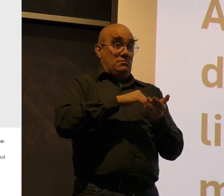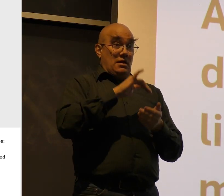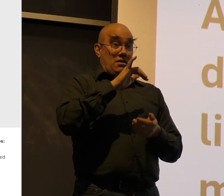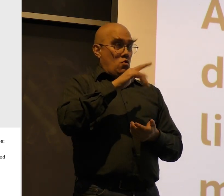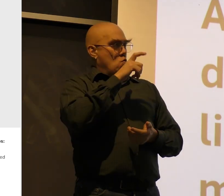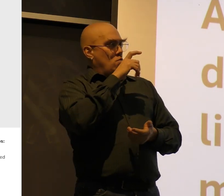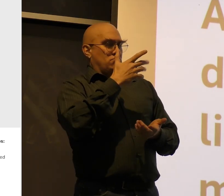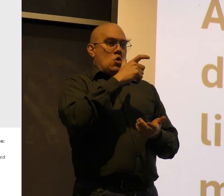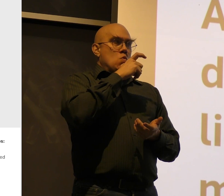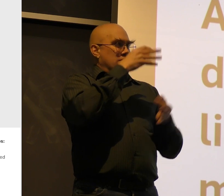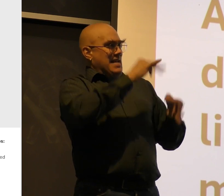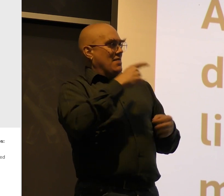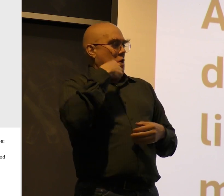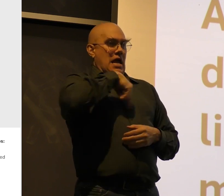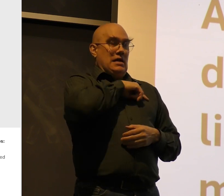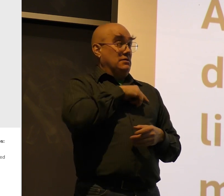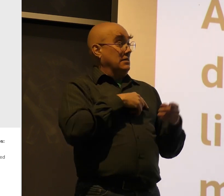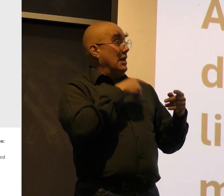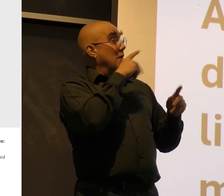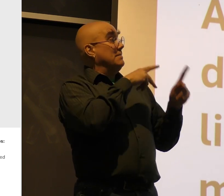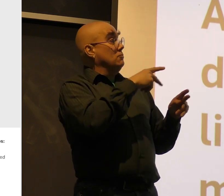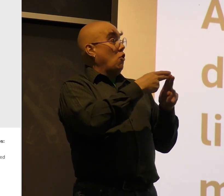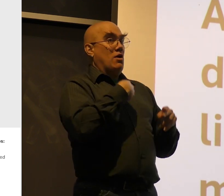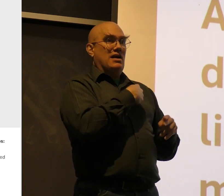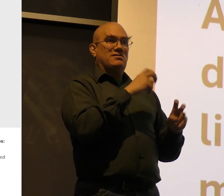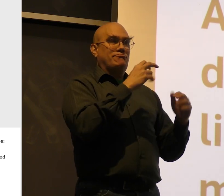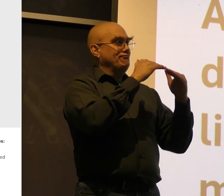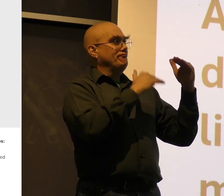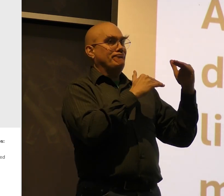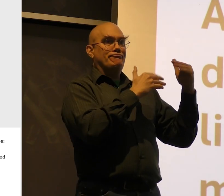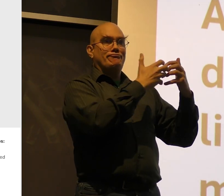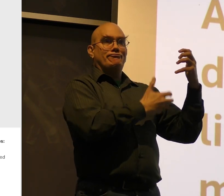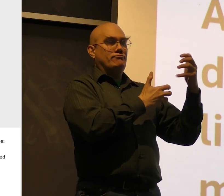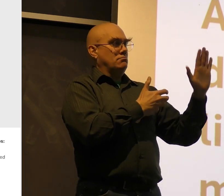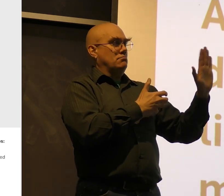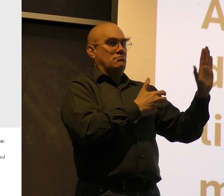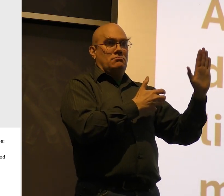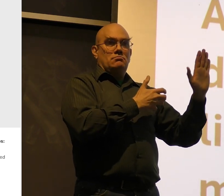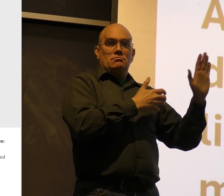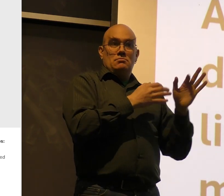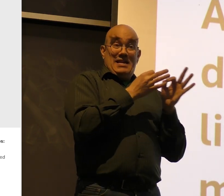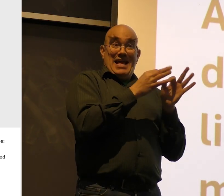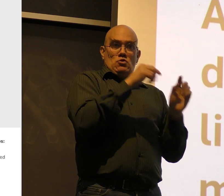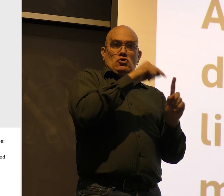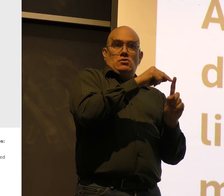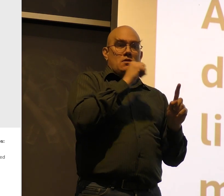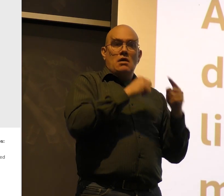Hearing impaired as well. They would say, who would decide for us? Hearing people are referring to us as something less than, not the same,